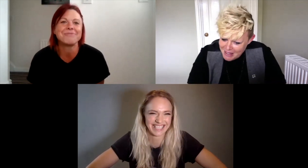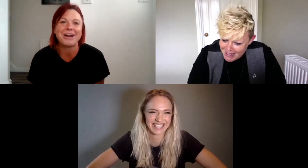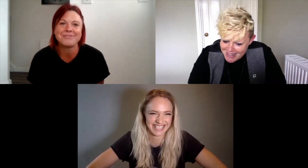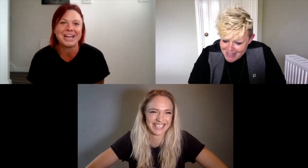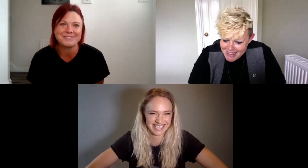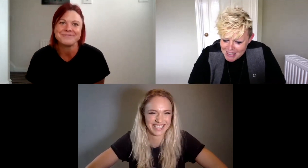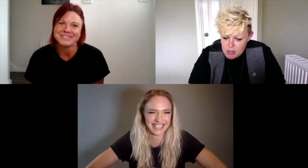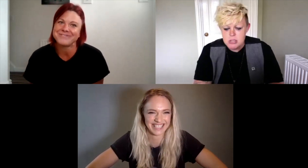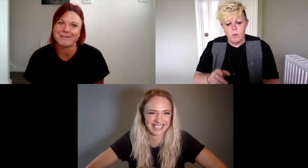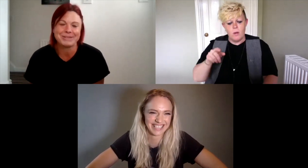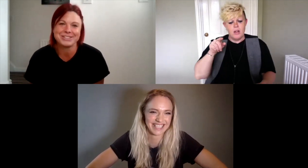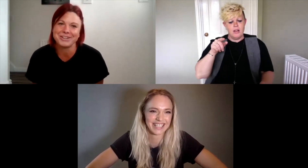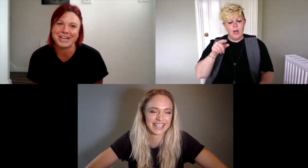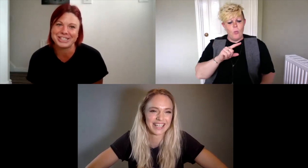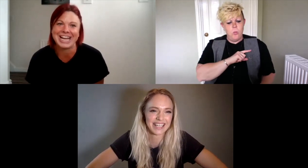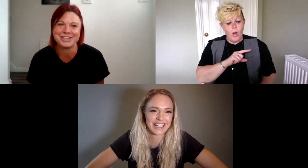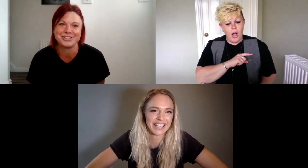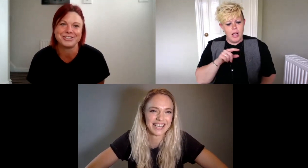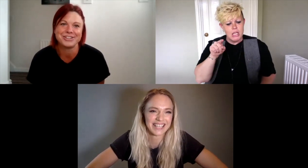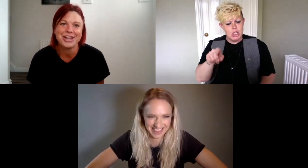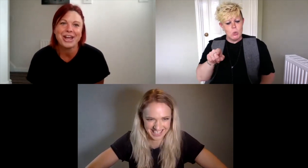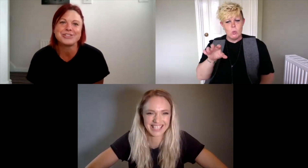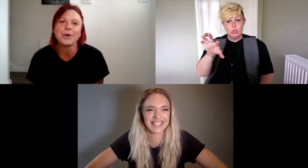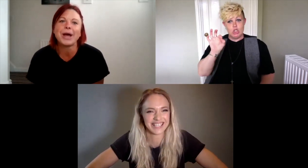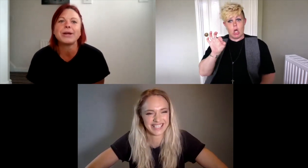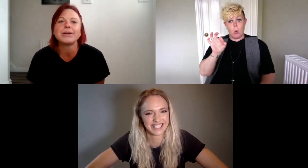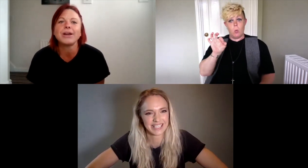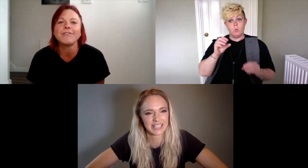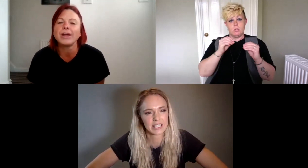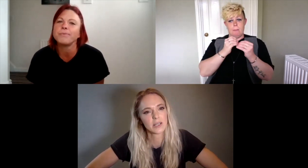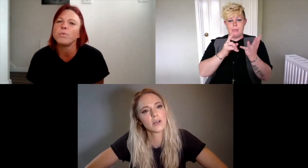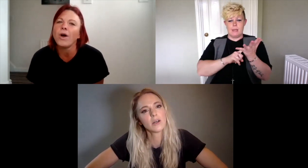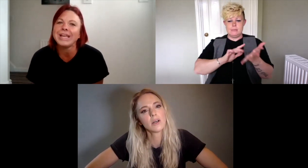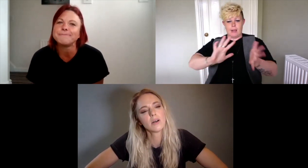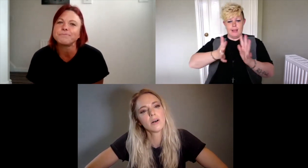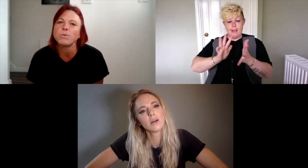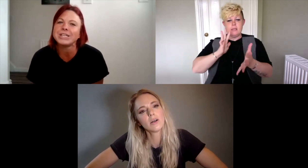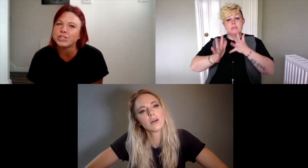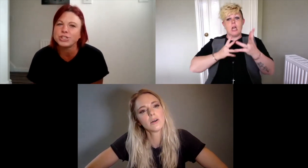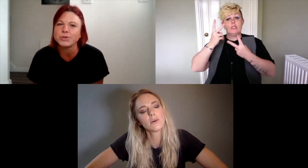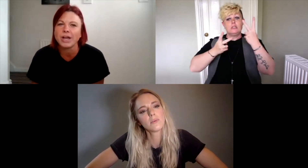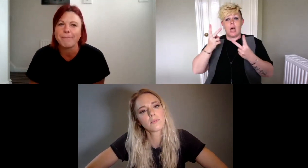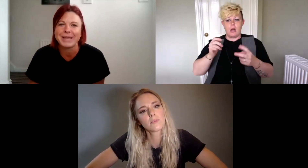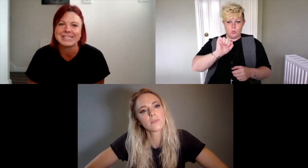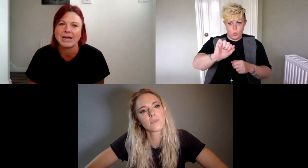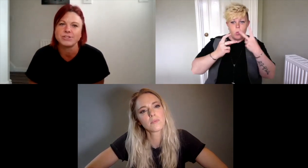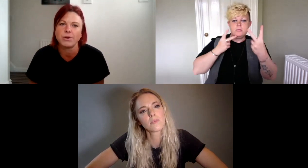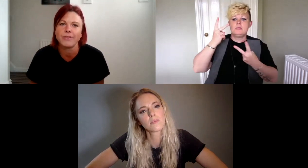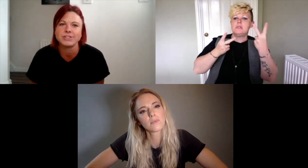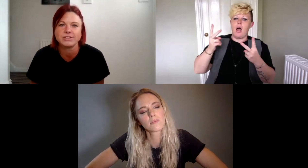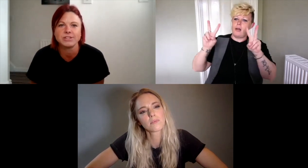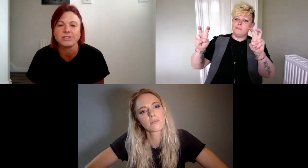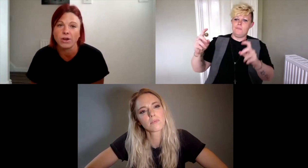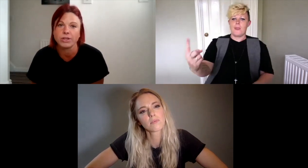Wow, yeah, fabulous, congratulations. So kind of like, why did you choose like BSL? So